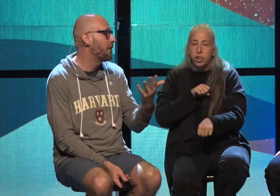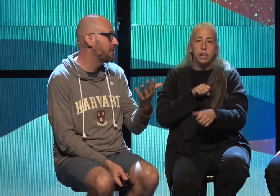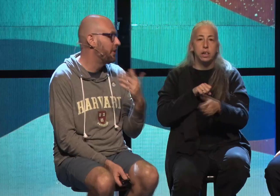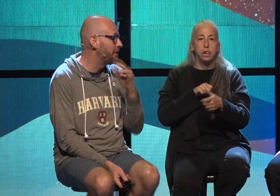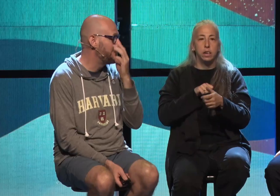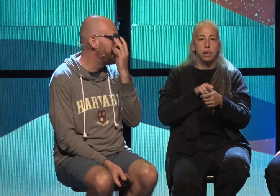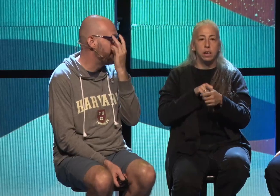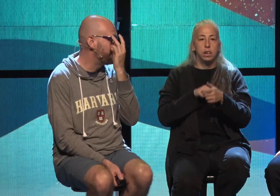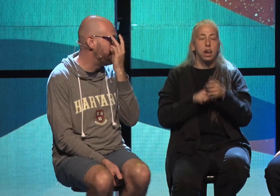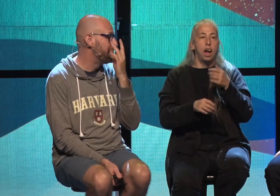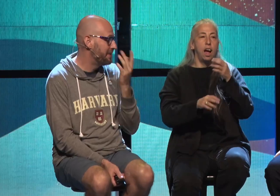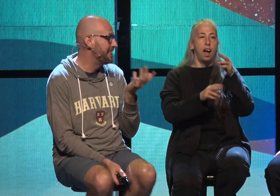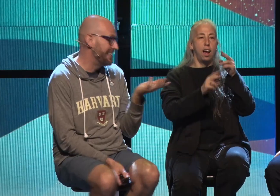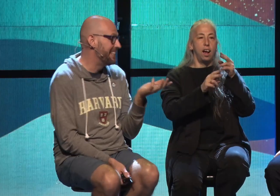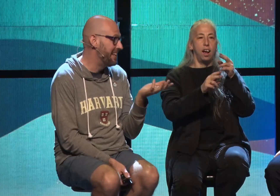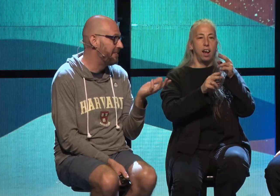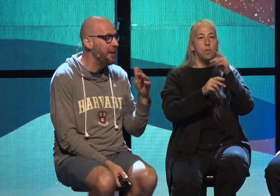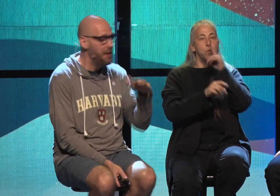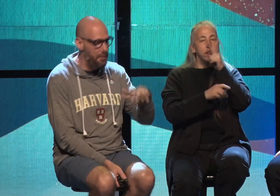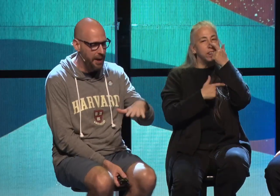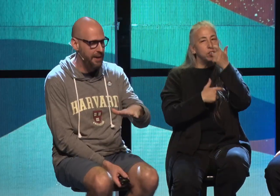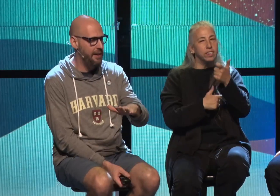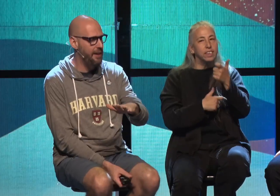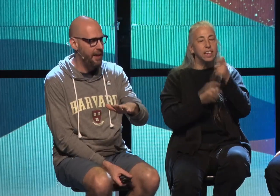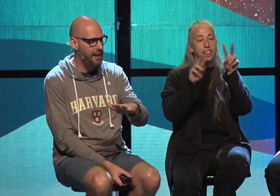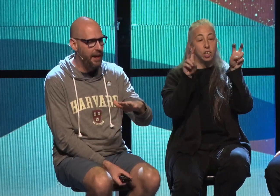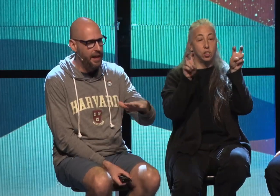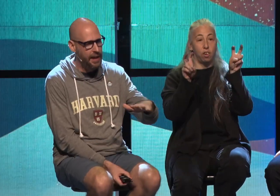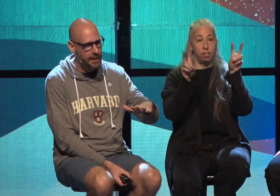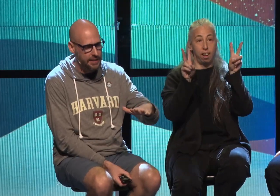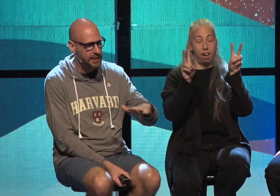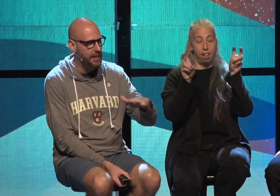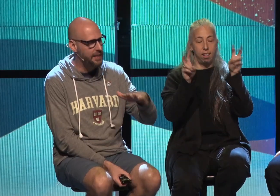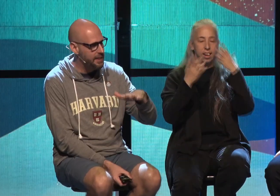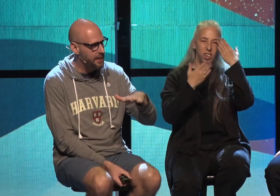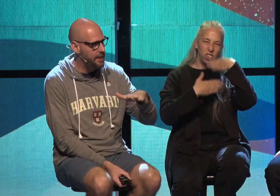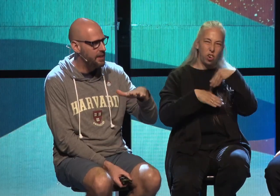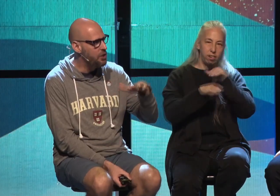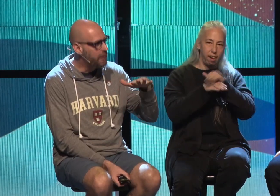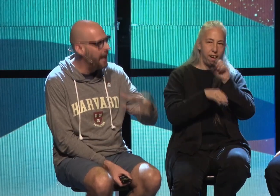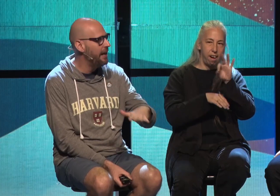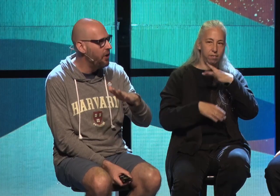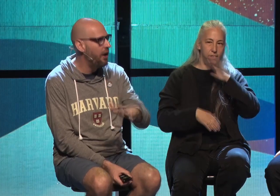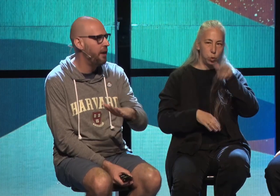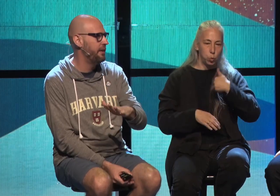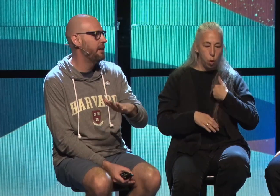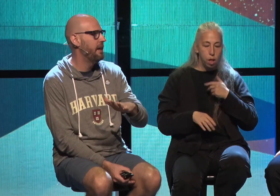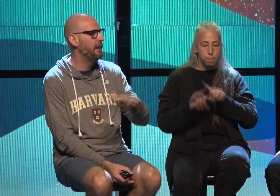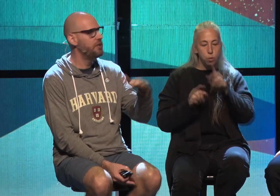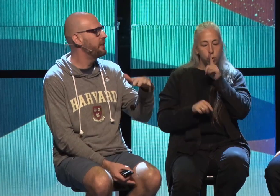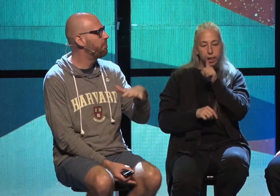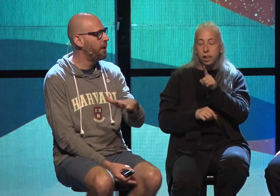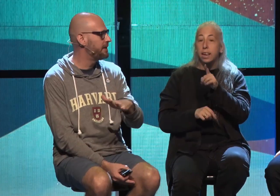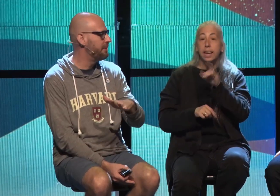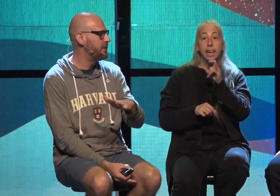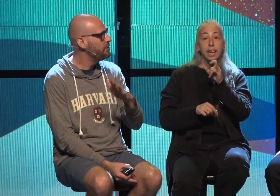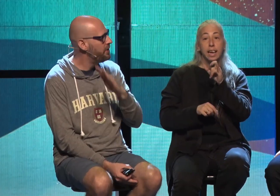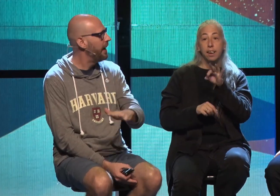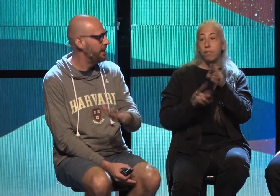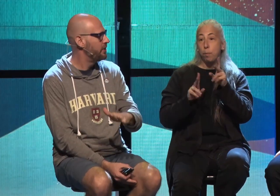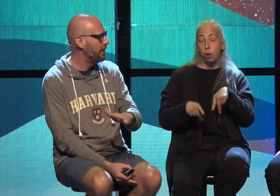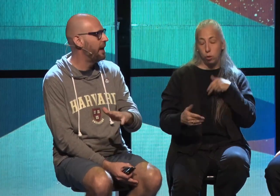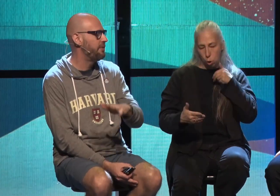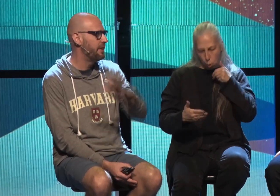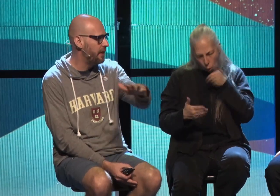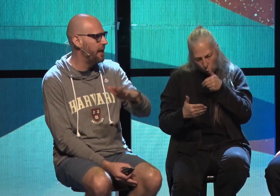at. And the song's called Dark Night of the Soul, interestingly enough. But, and it's like, you cannot, unless you get proximate to